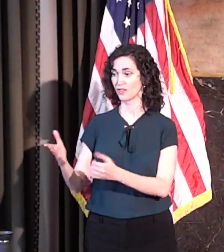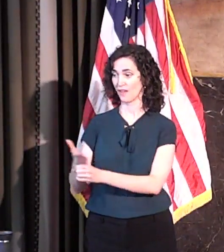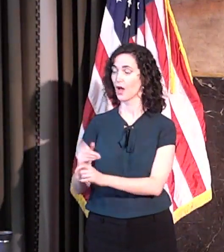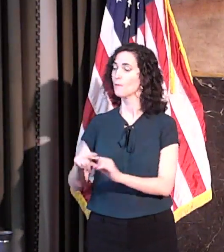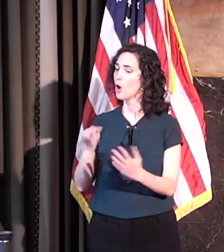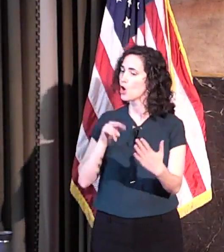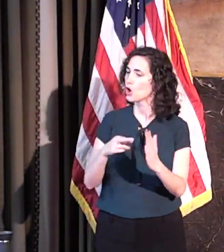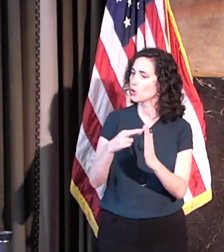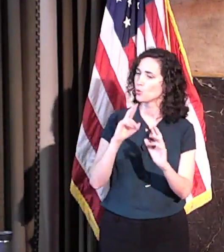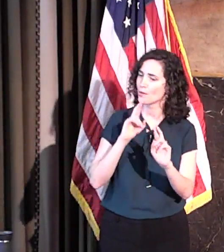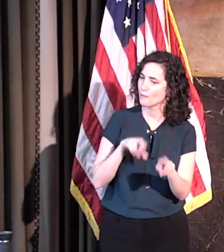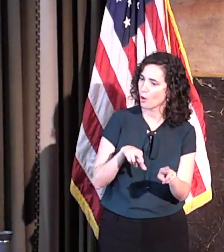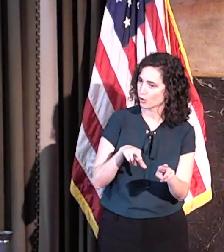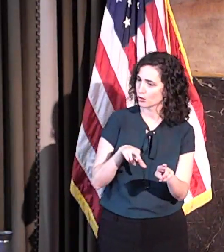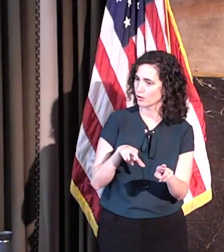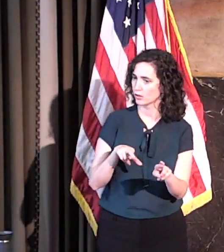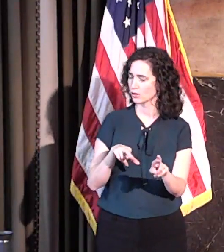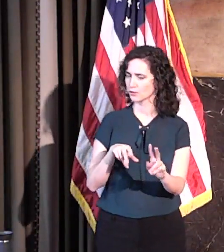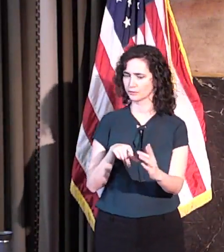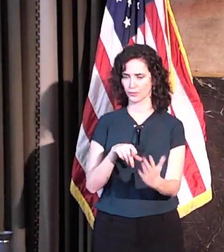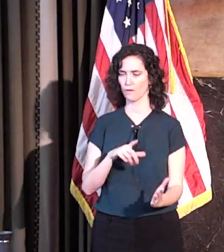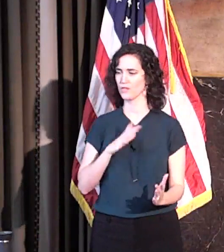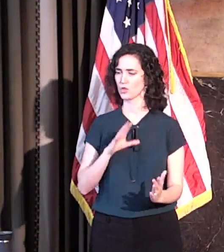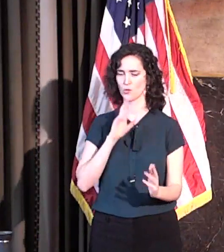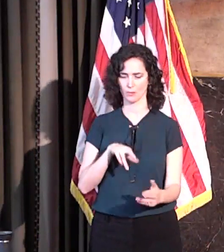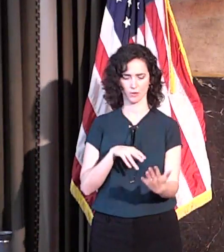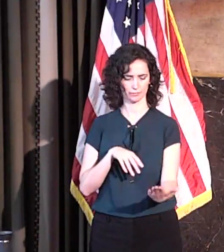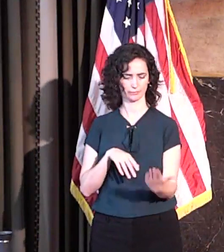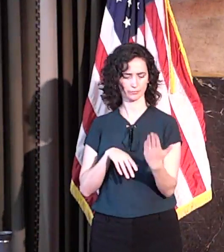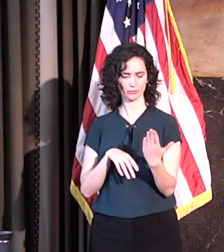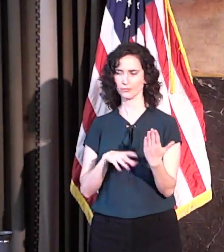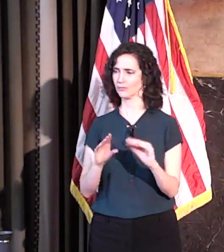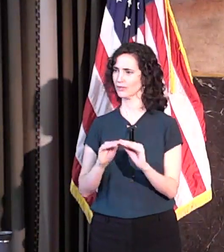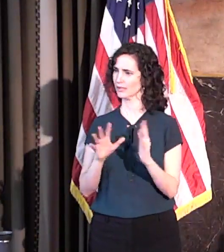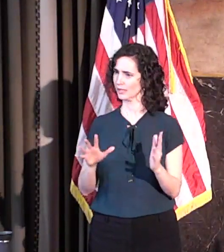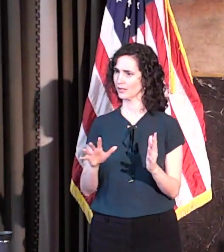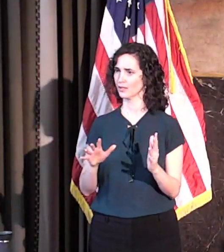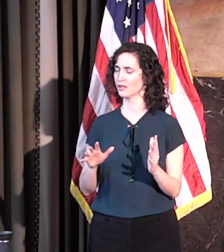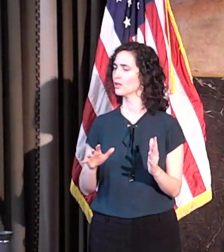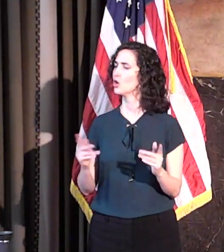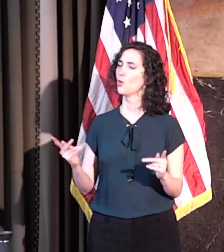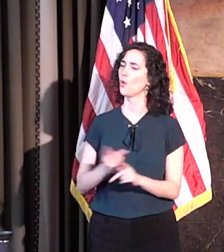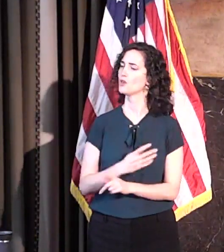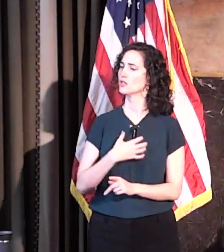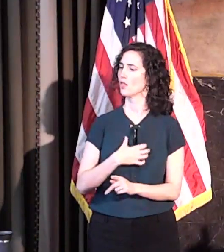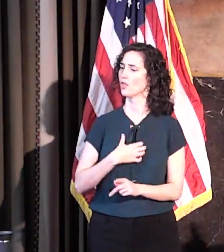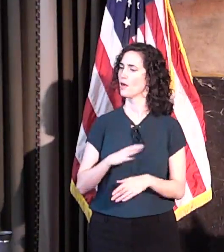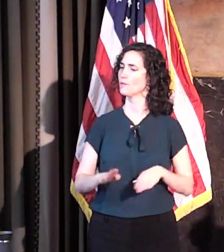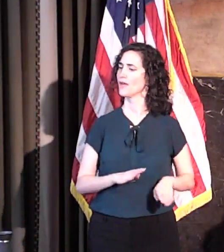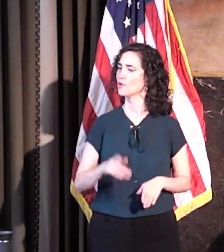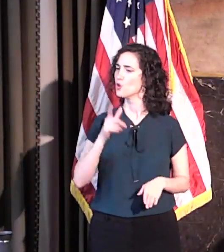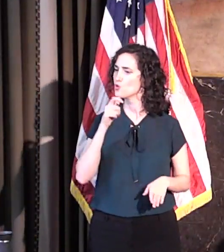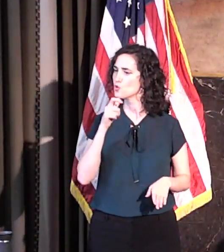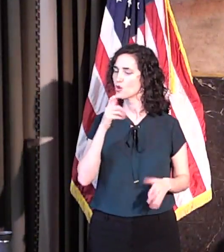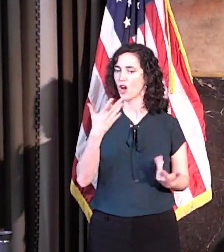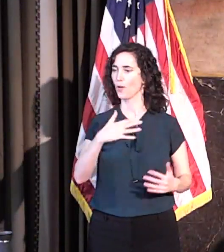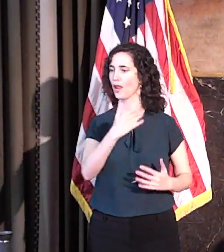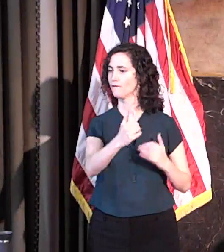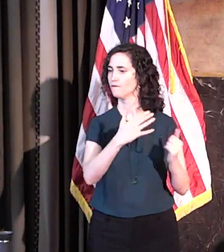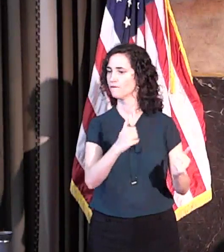report, the Hush-Blackwell report, I don't think there's any doubt the most egregious behavior were by those who are no longer